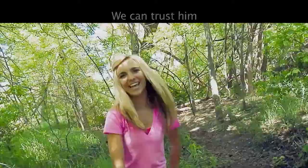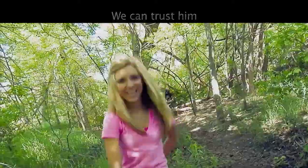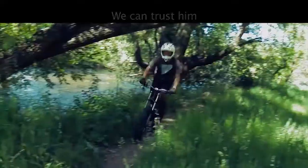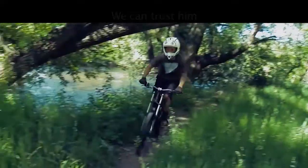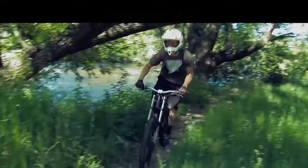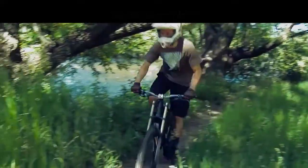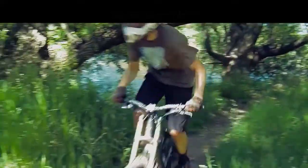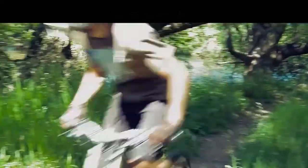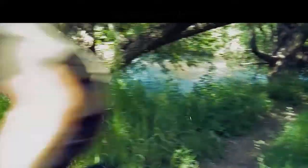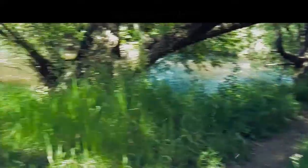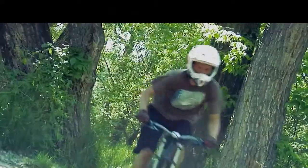Him.